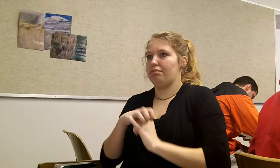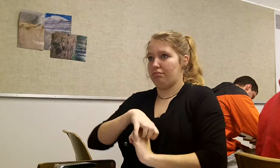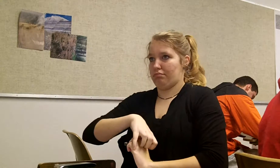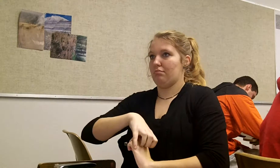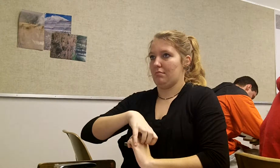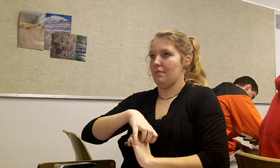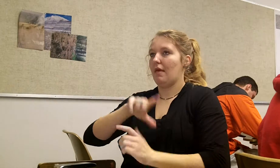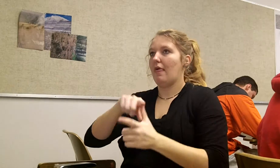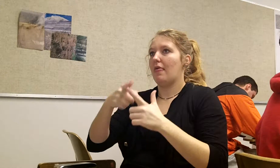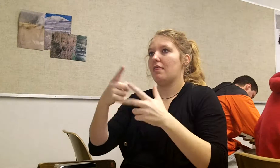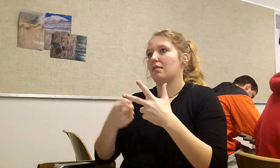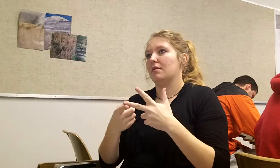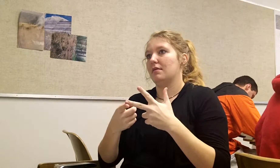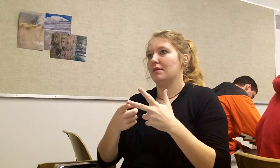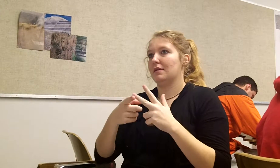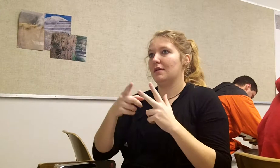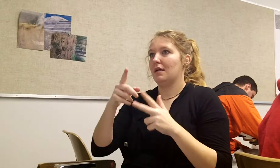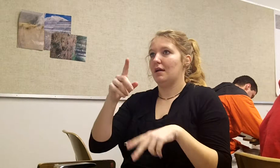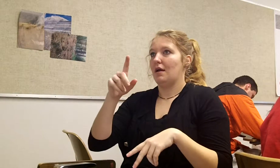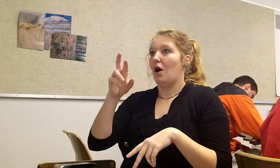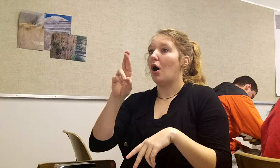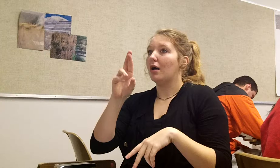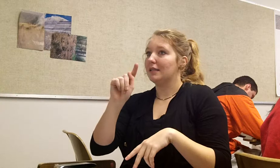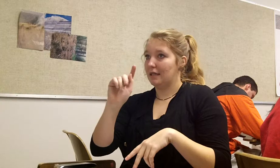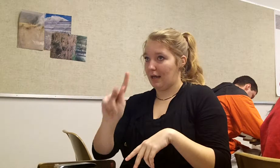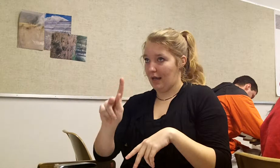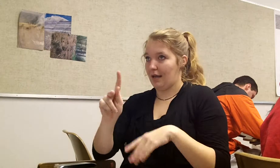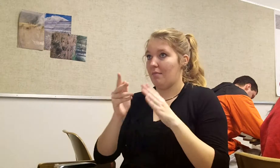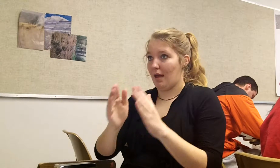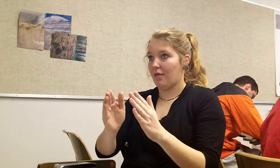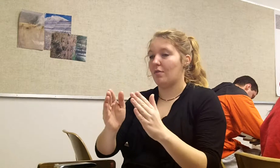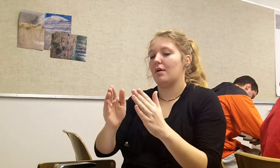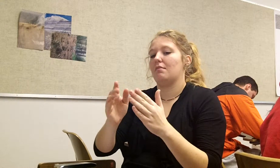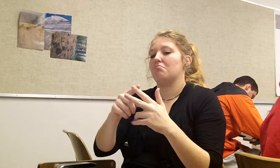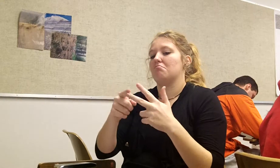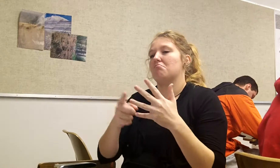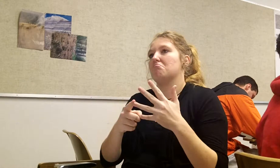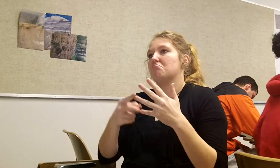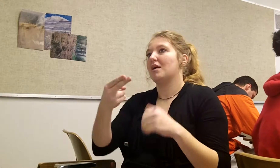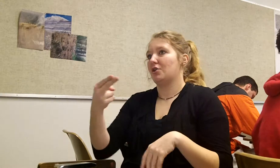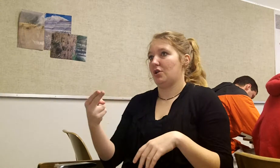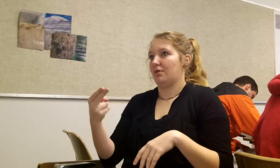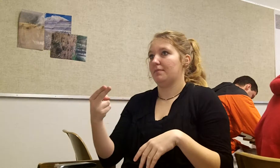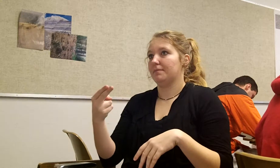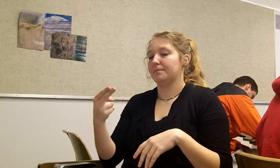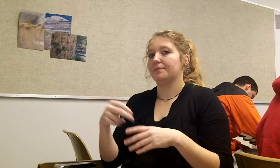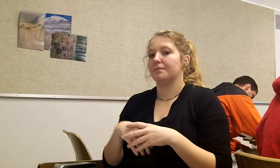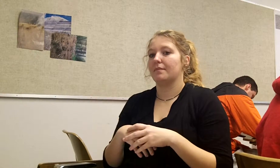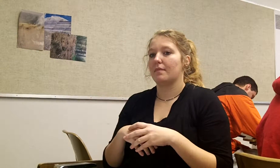about this receptor tyrosine kinase or RTK pathway. And then hedgehog signaling. At this point,